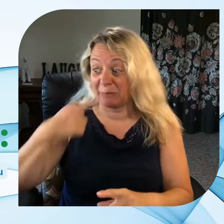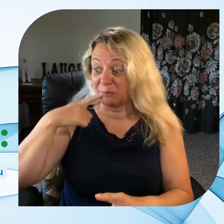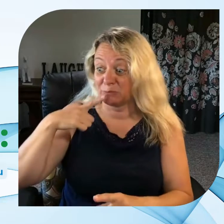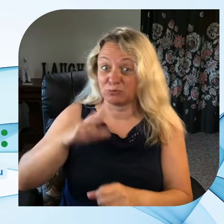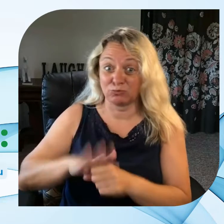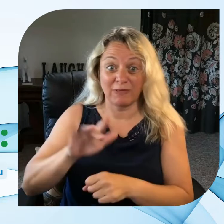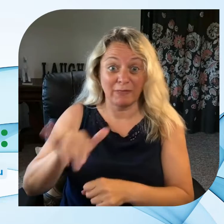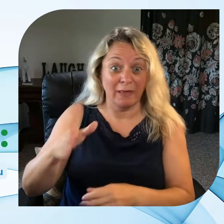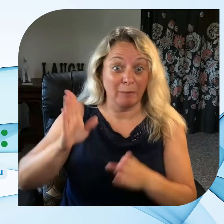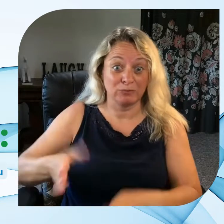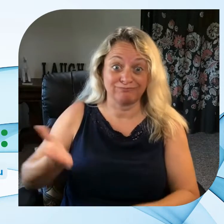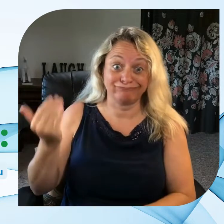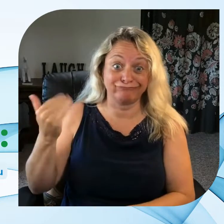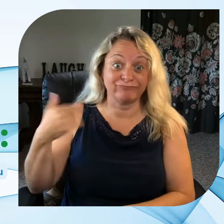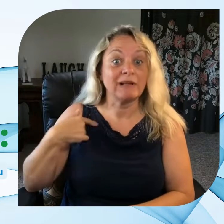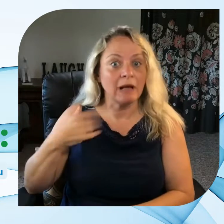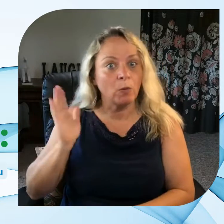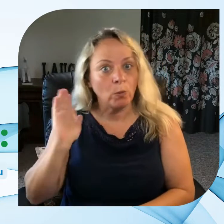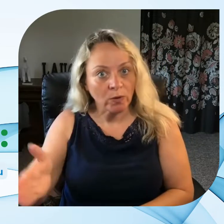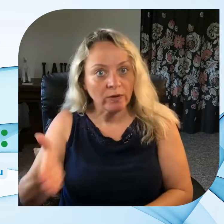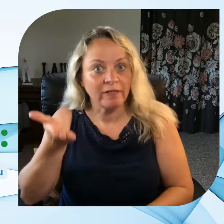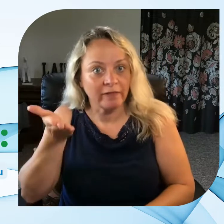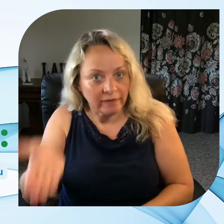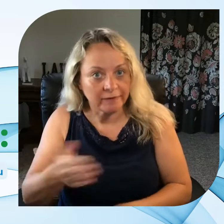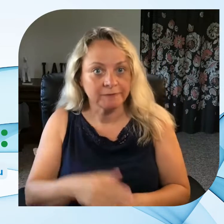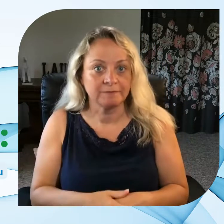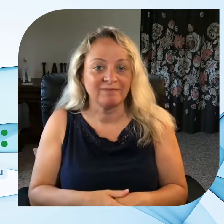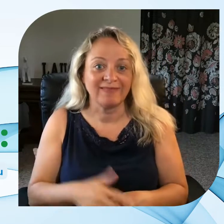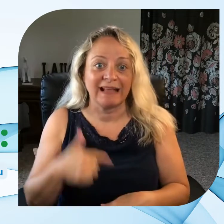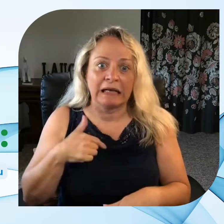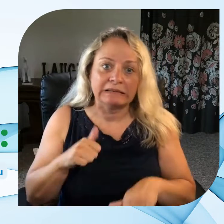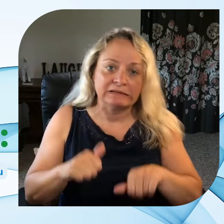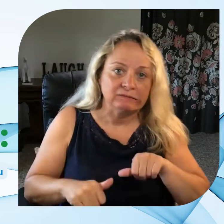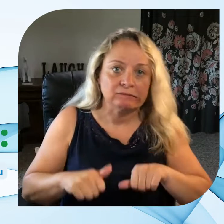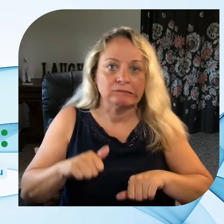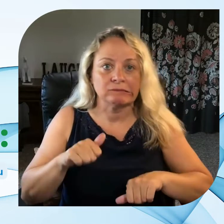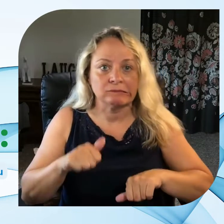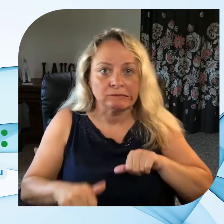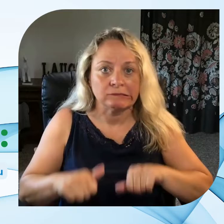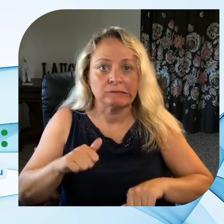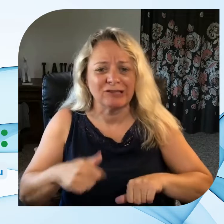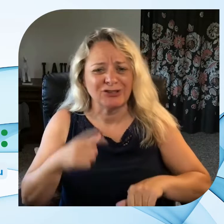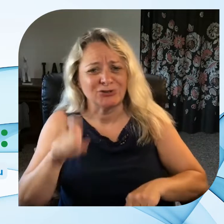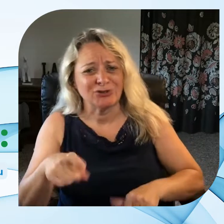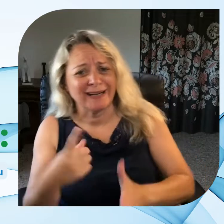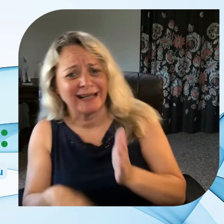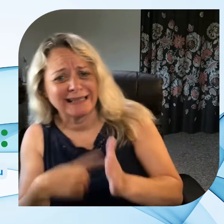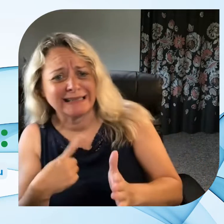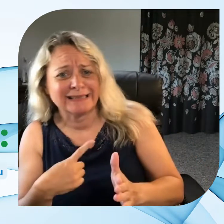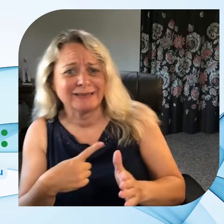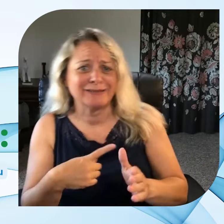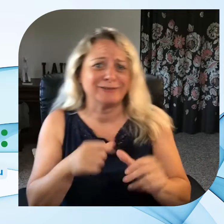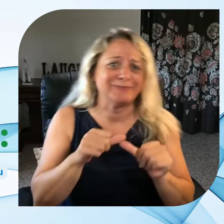And I hemmed and hawed on whether I should keep it or cancel it